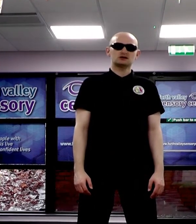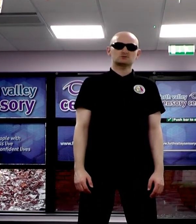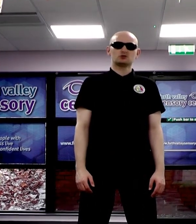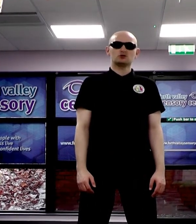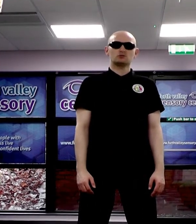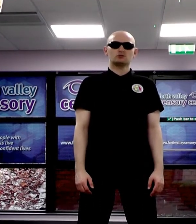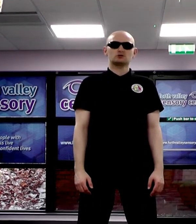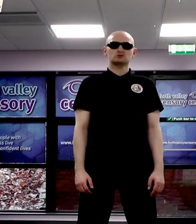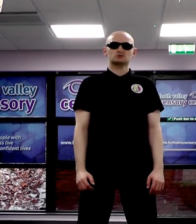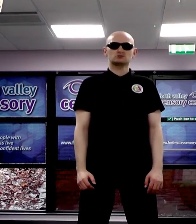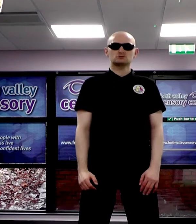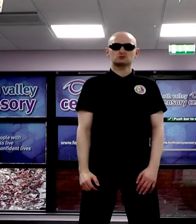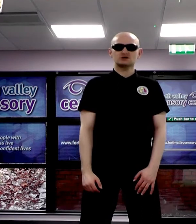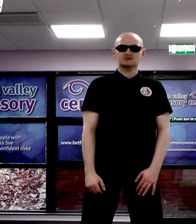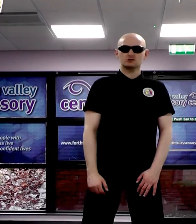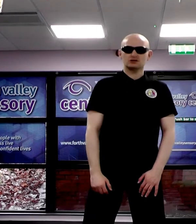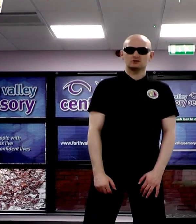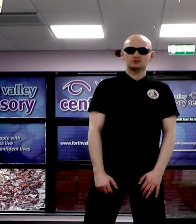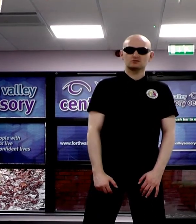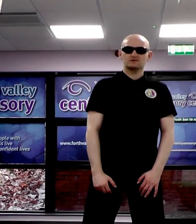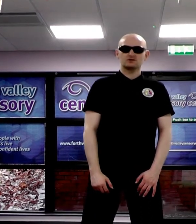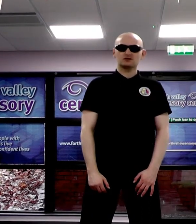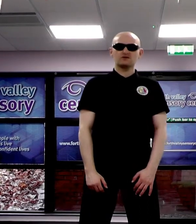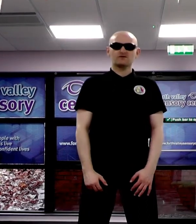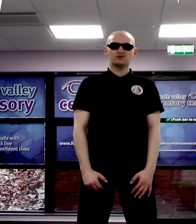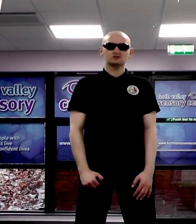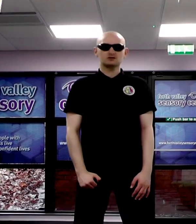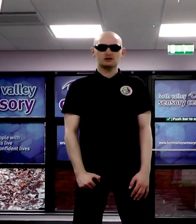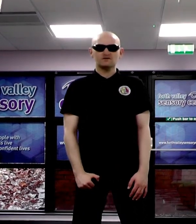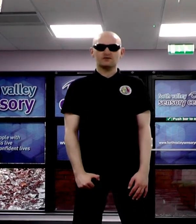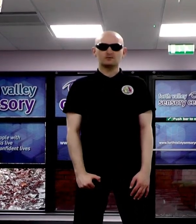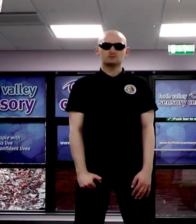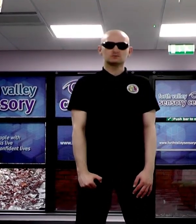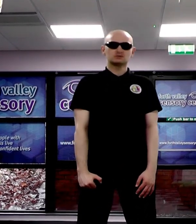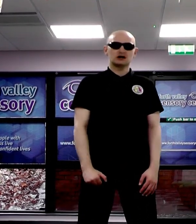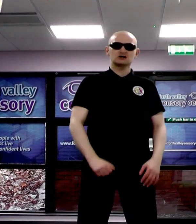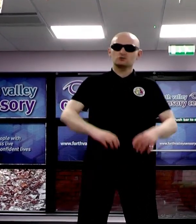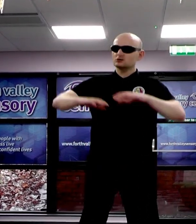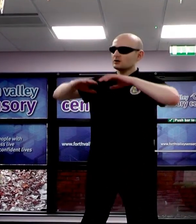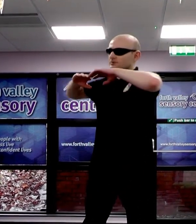Next block we were transferring the weight from the left foot to the right foot as we're turning.